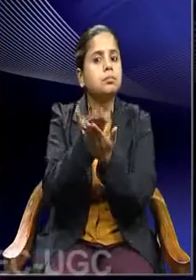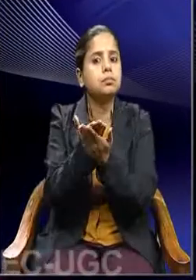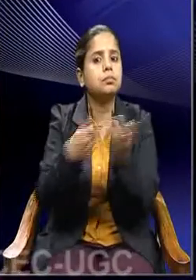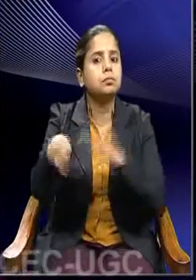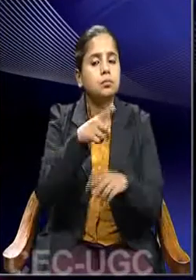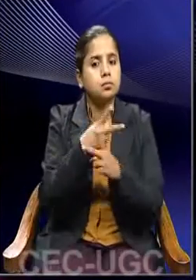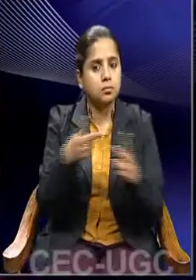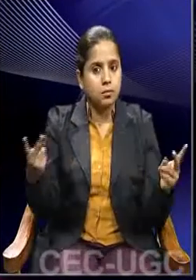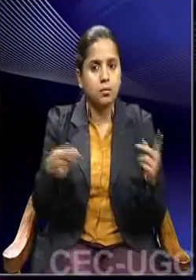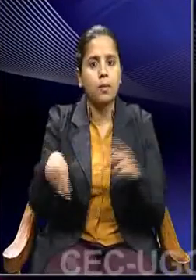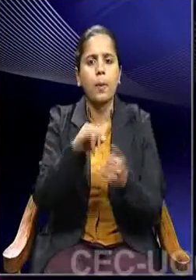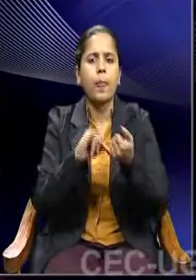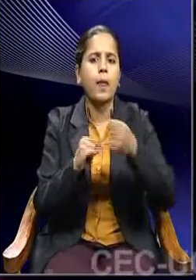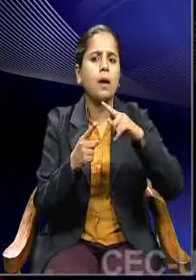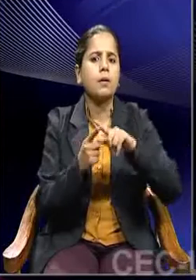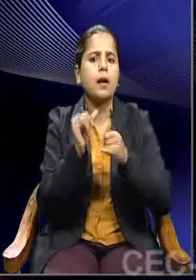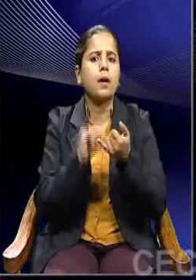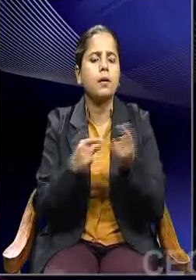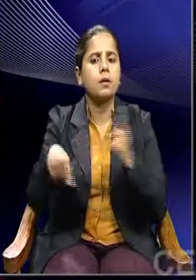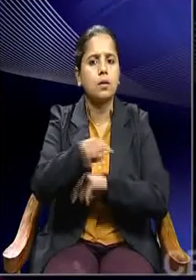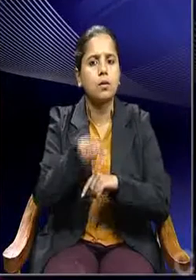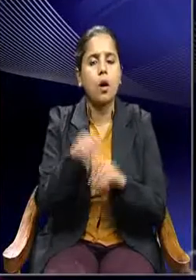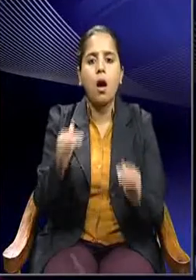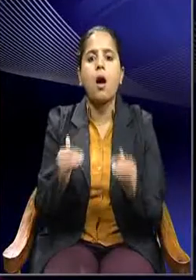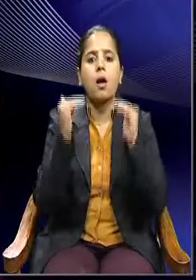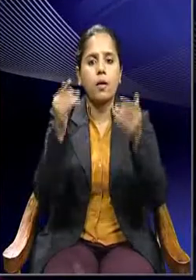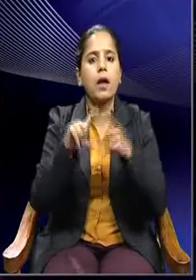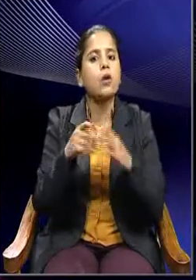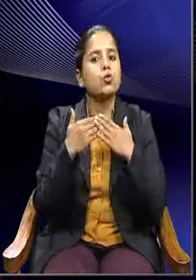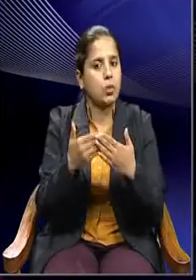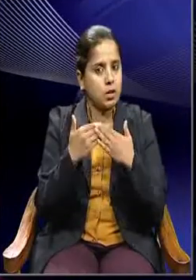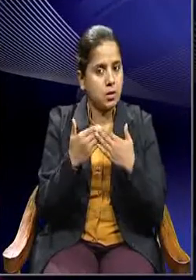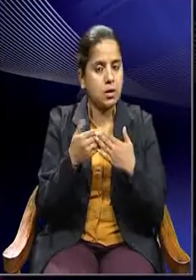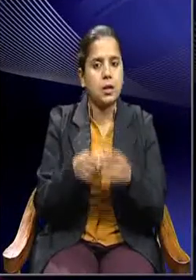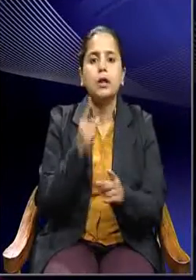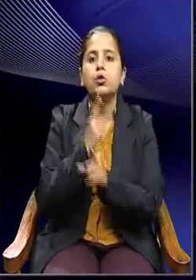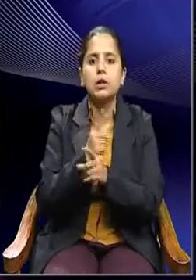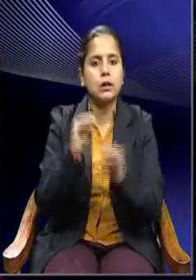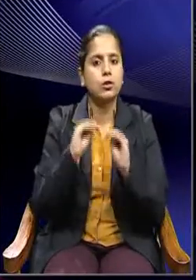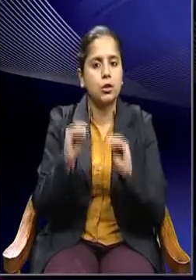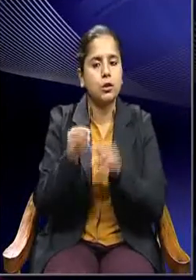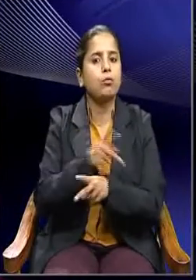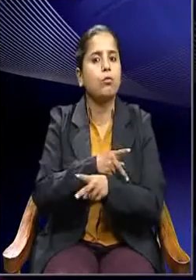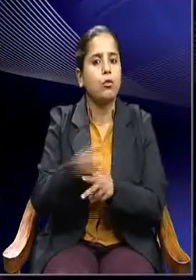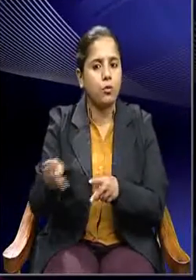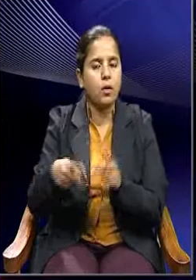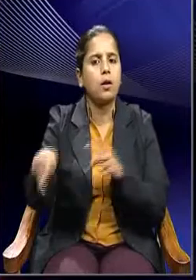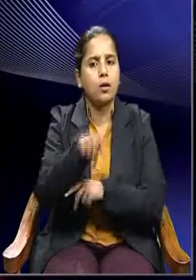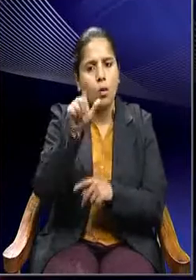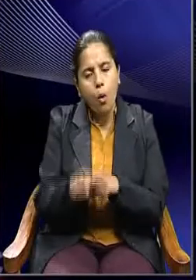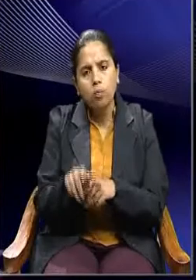the status of higher education teaching professional personnel.